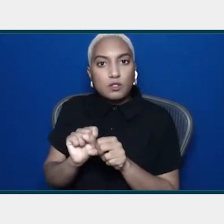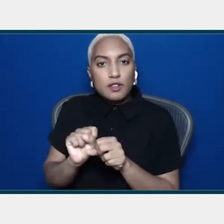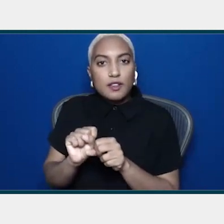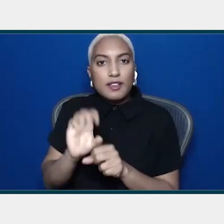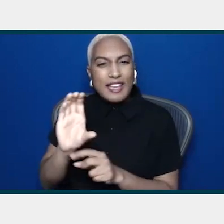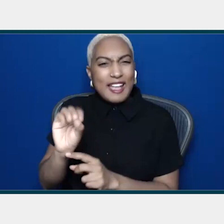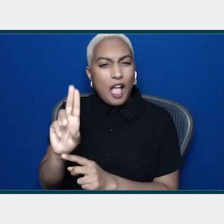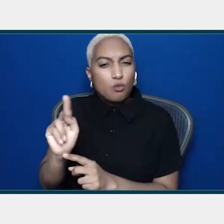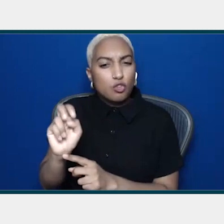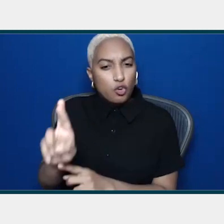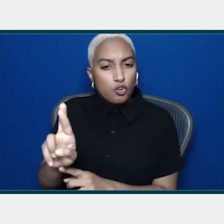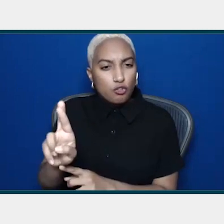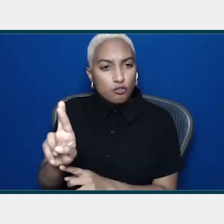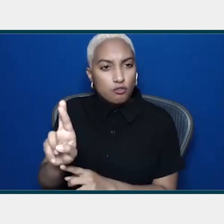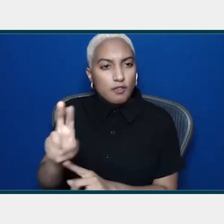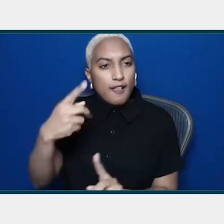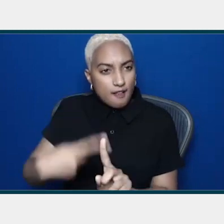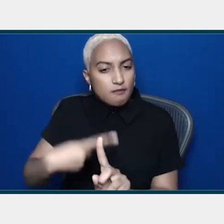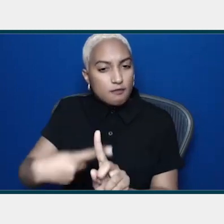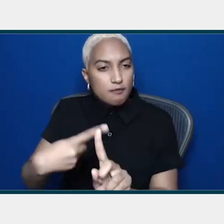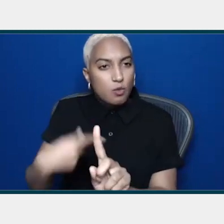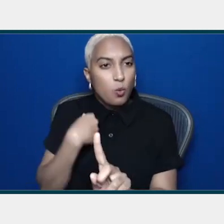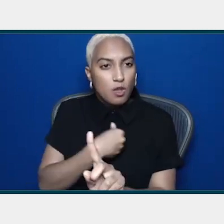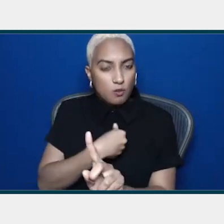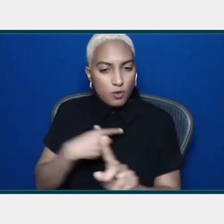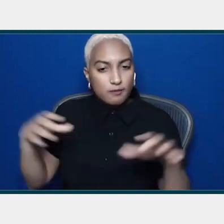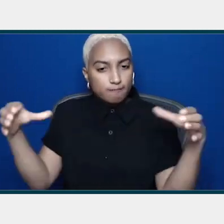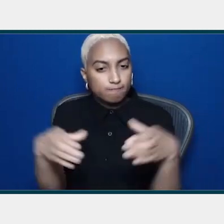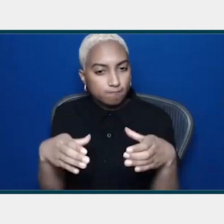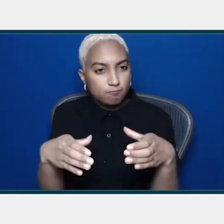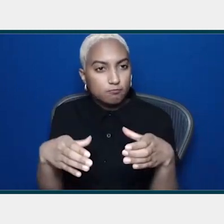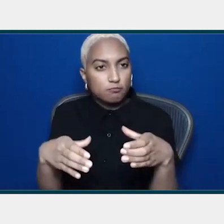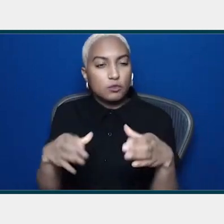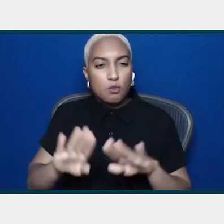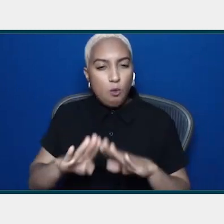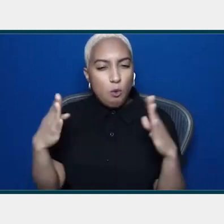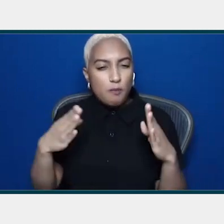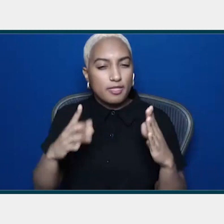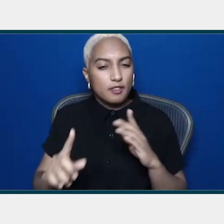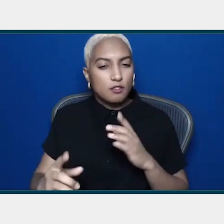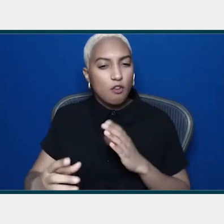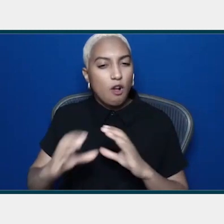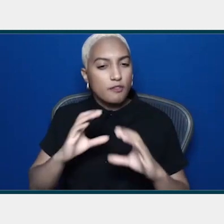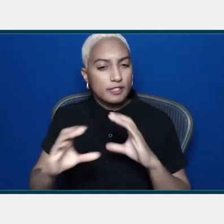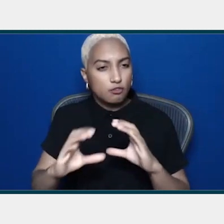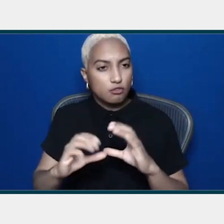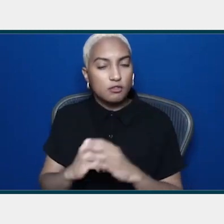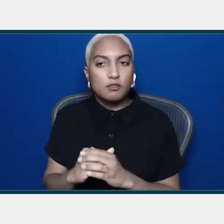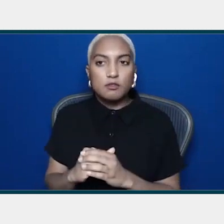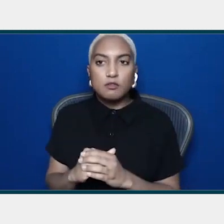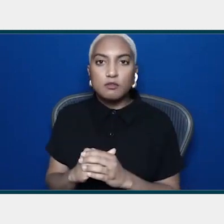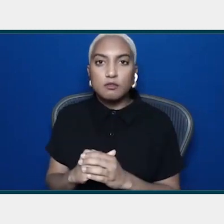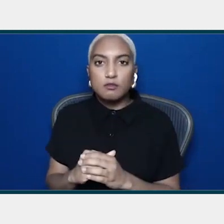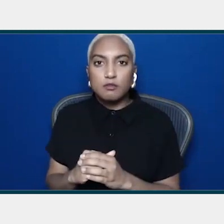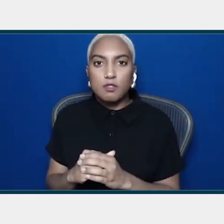learning, the process, the questioning that got us even together for today's episode,